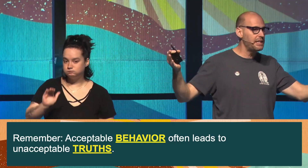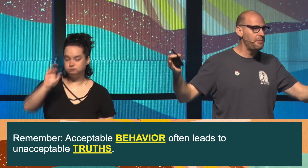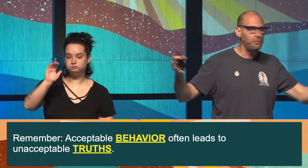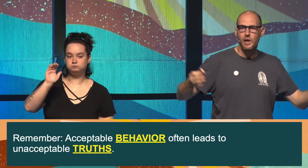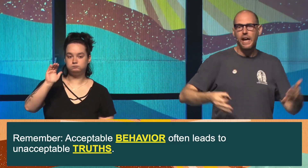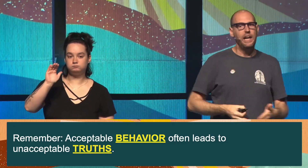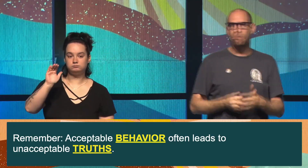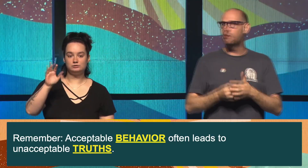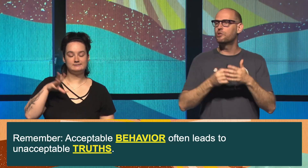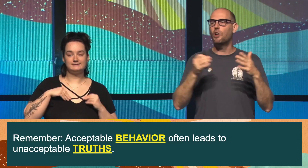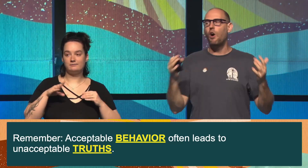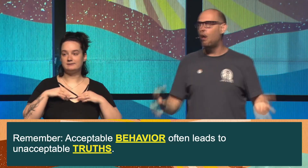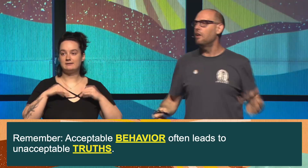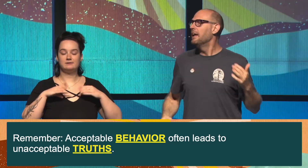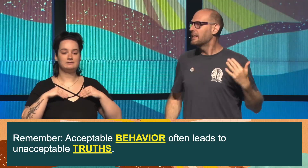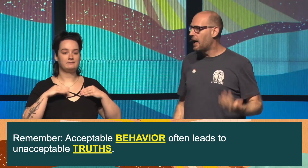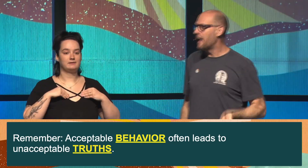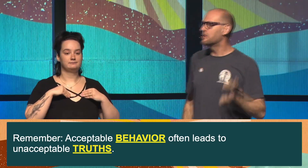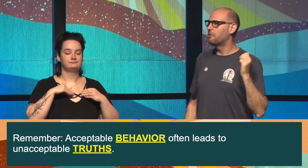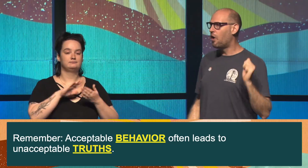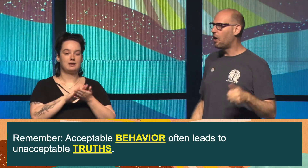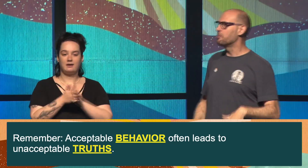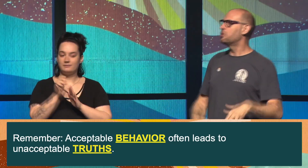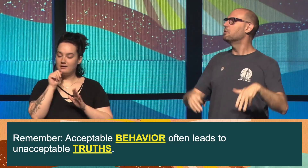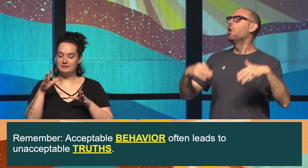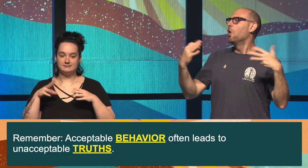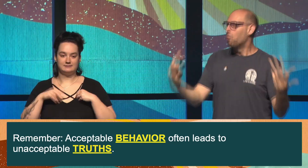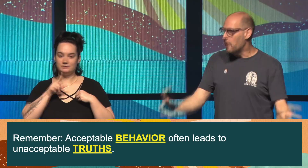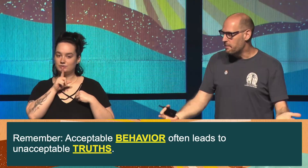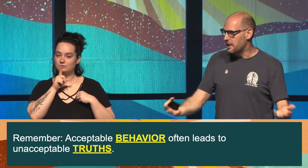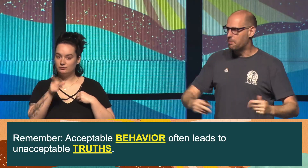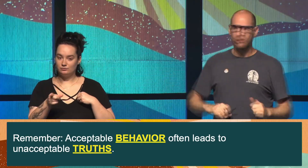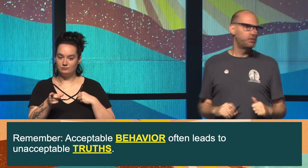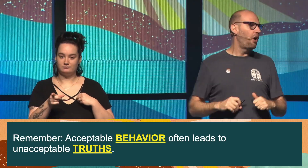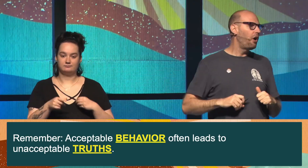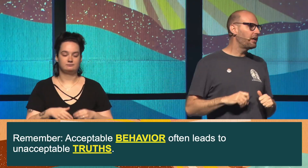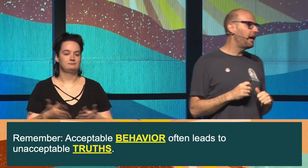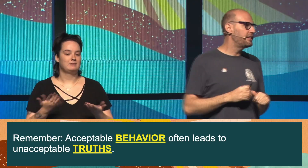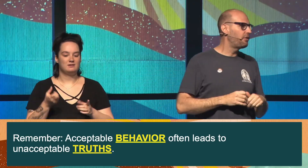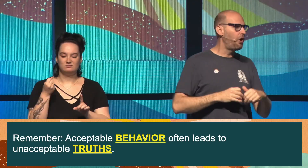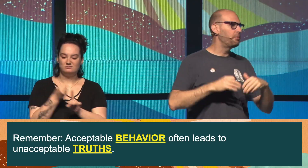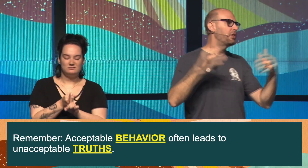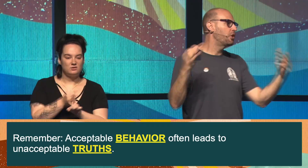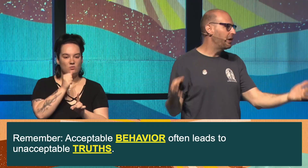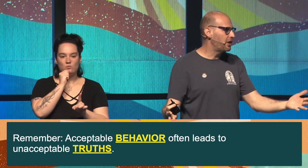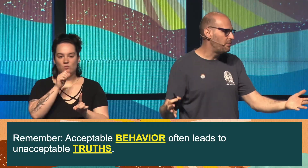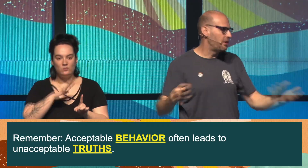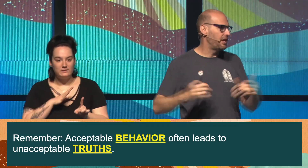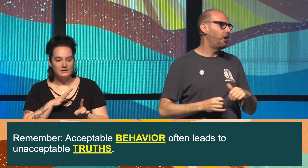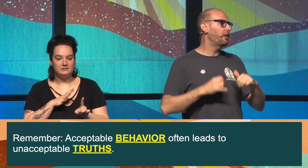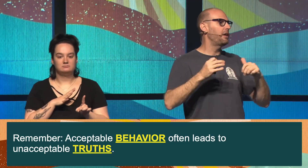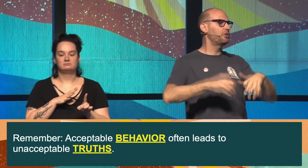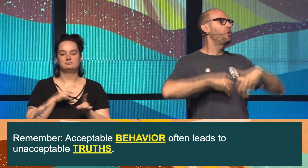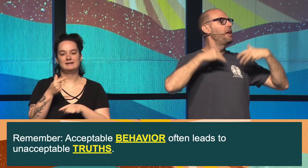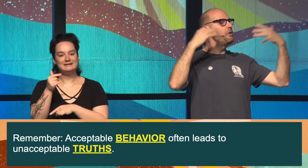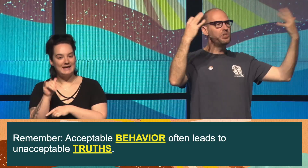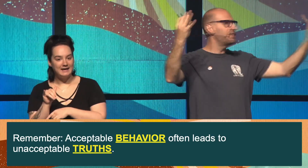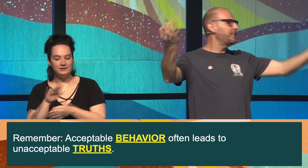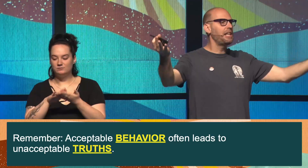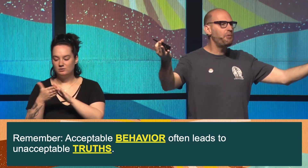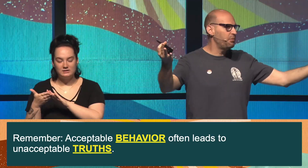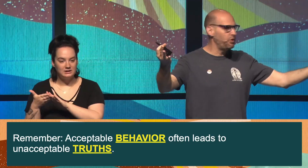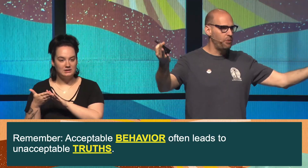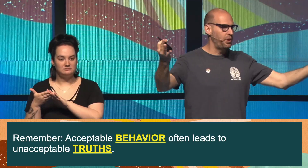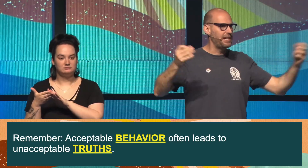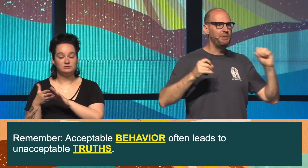perfectly acceptable, and it produced all kinds of harm to women, it produced all kinds of harm to the queer community, so it was